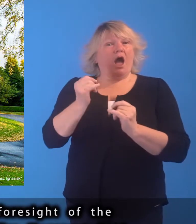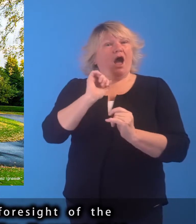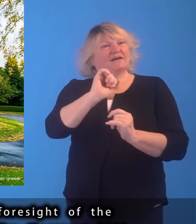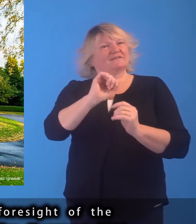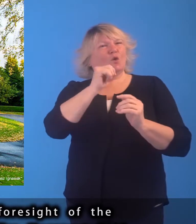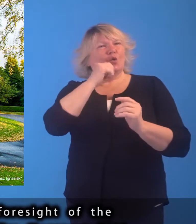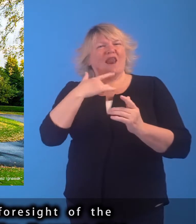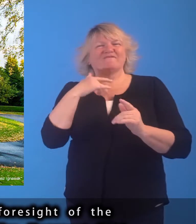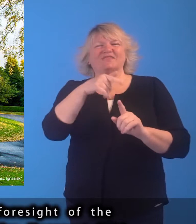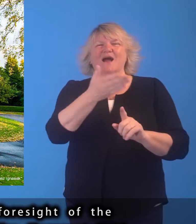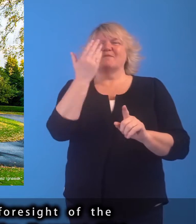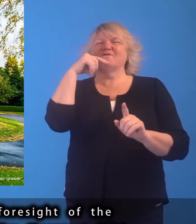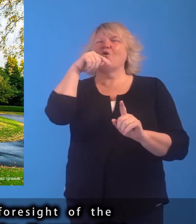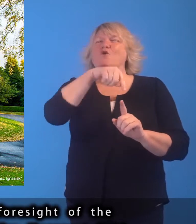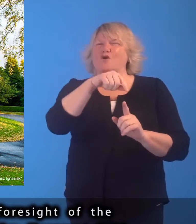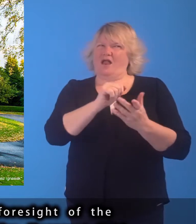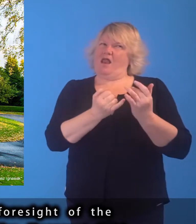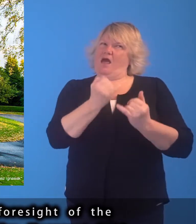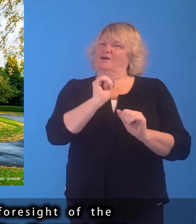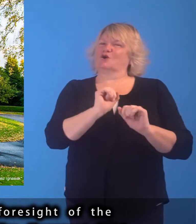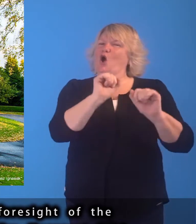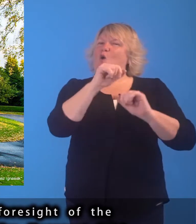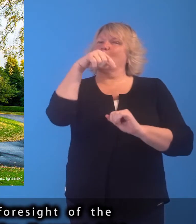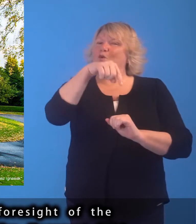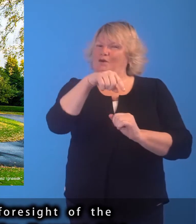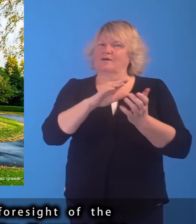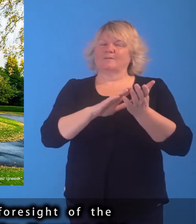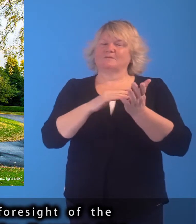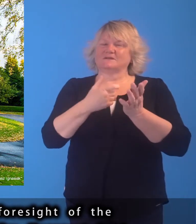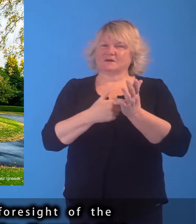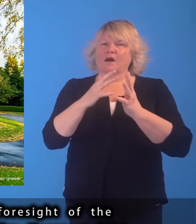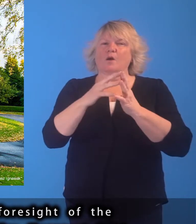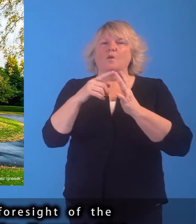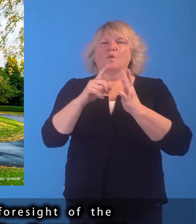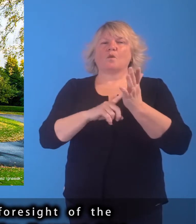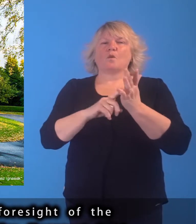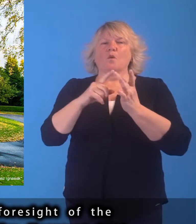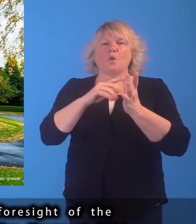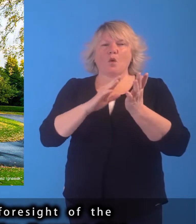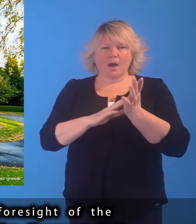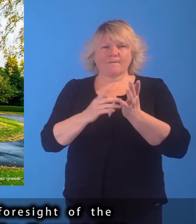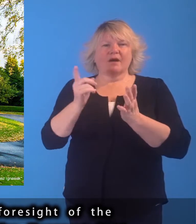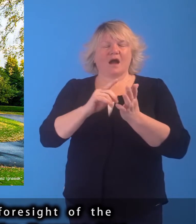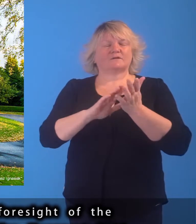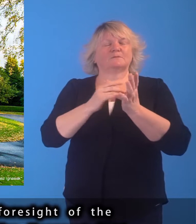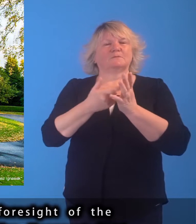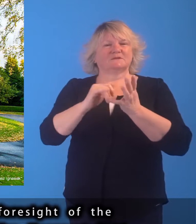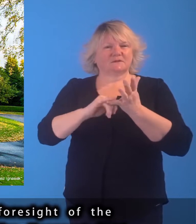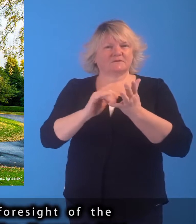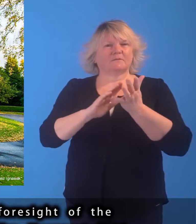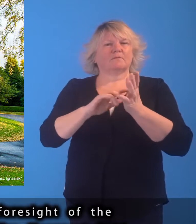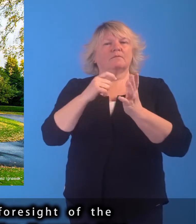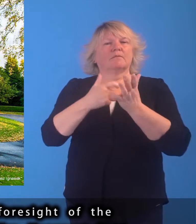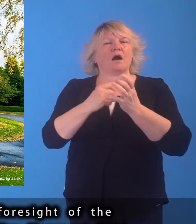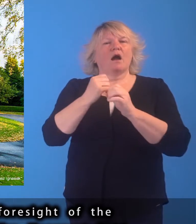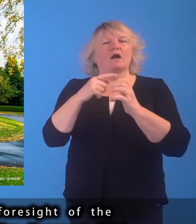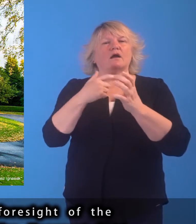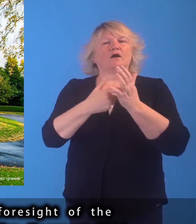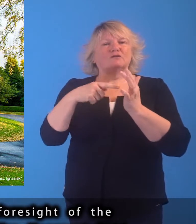This is due to the generosity and foresight of the house's last owners, Mr. William and